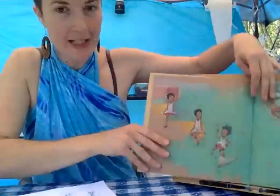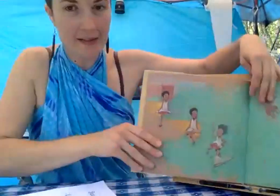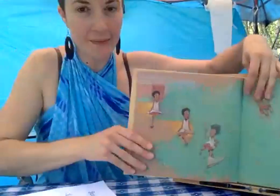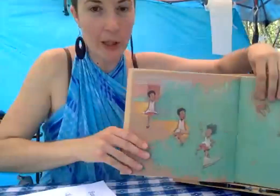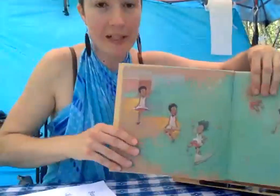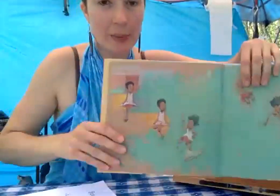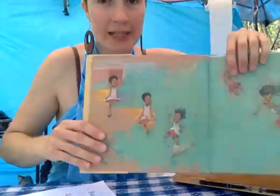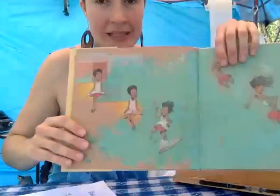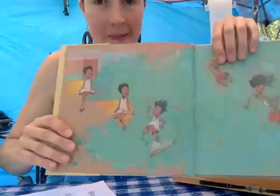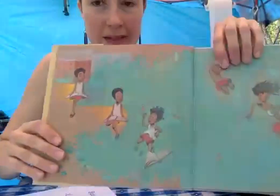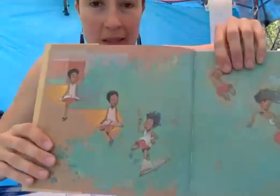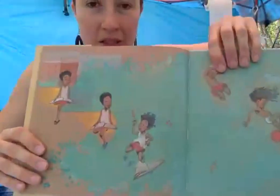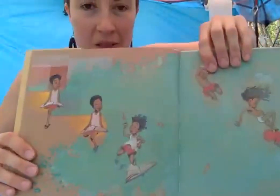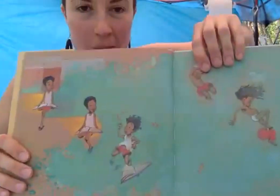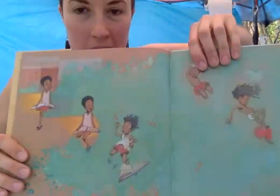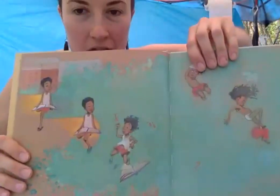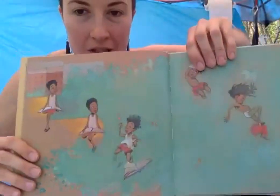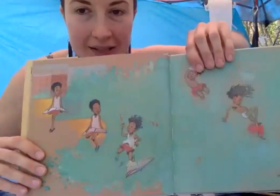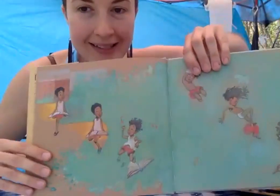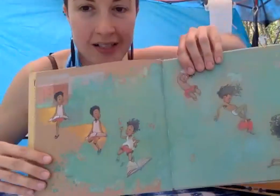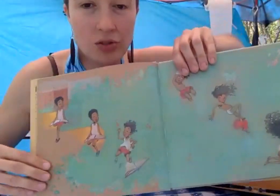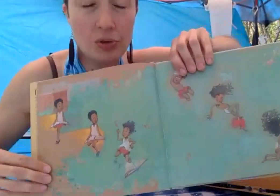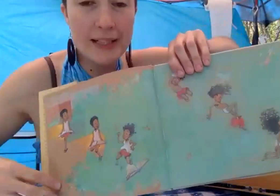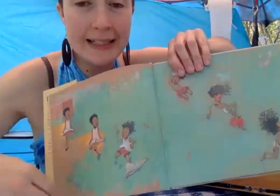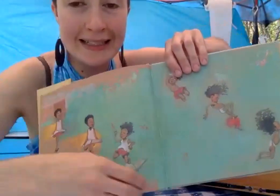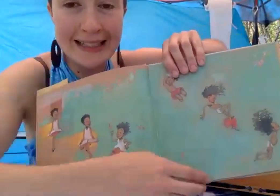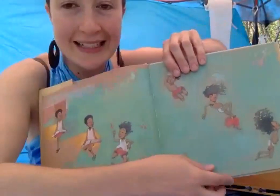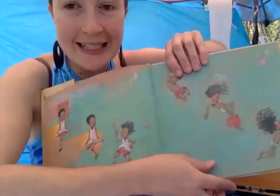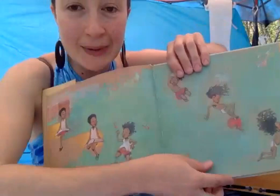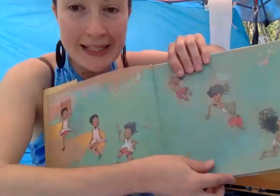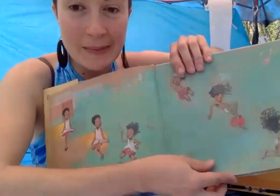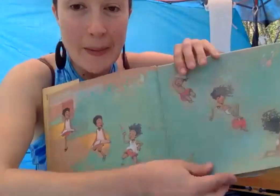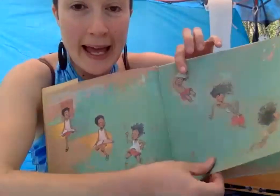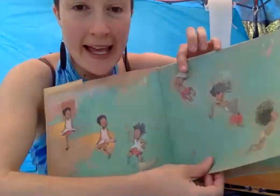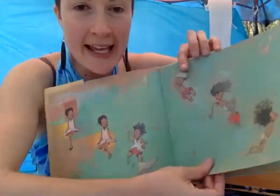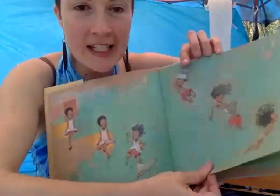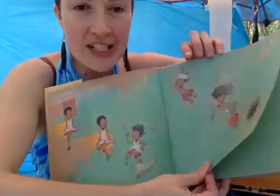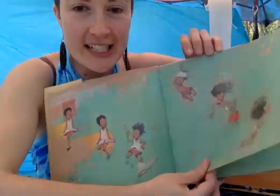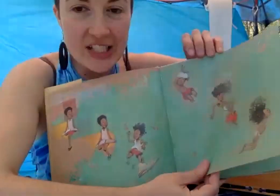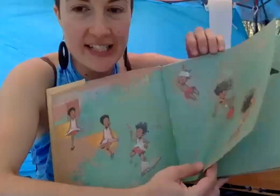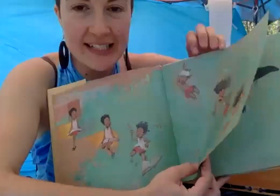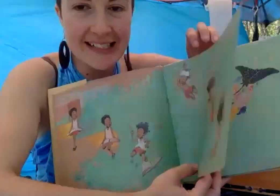Now, there aren't many words in this book, so I'll show you pictures. There's Julián with his imagination.